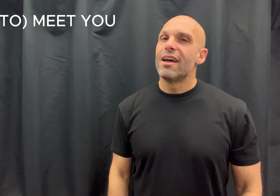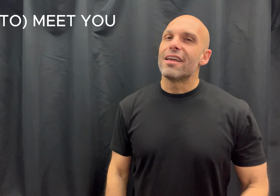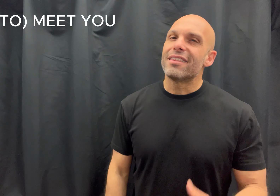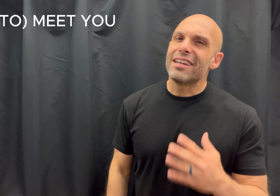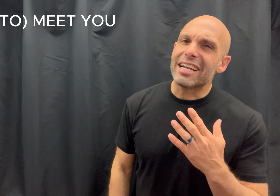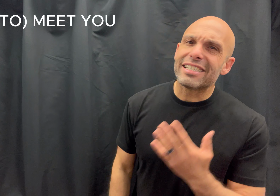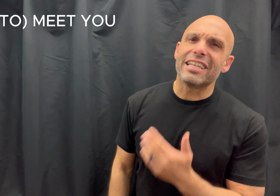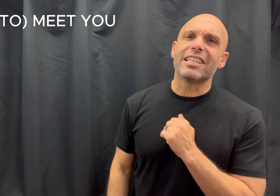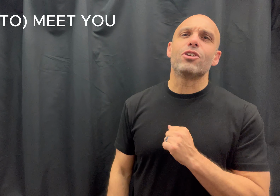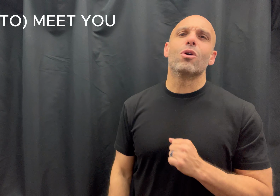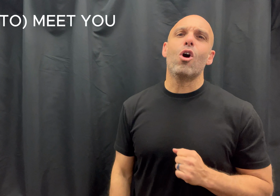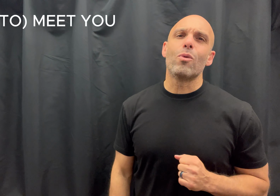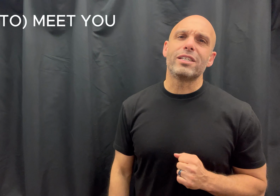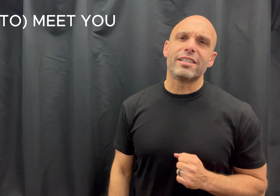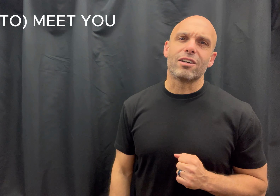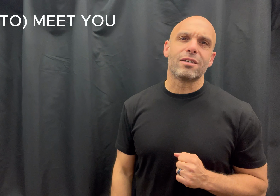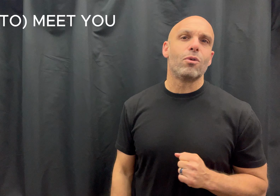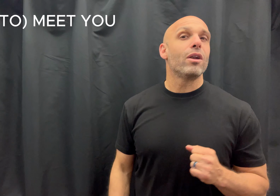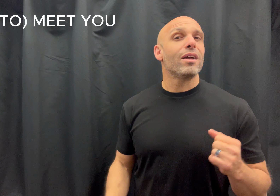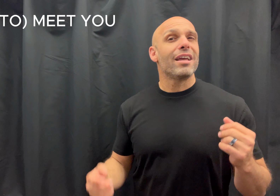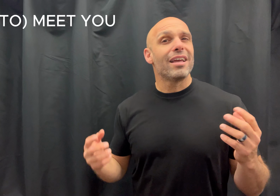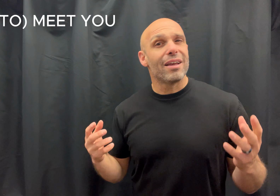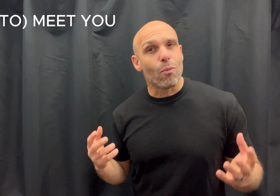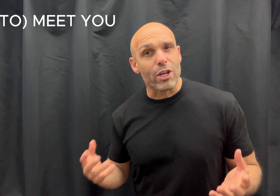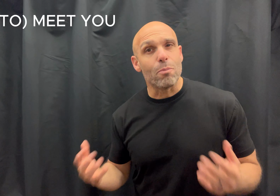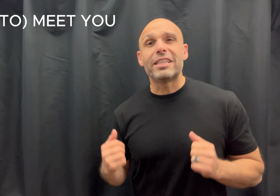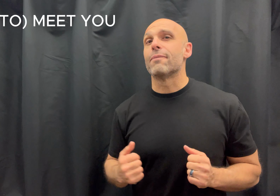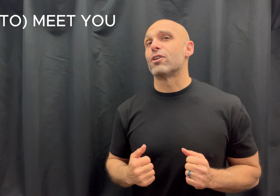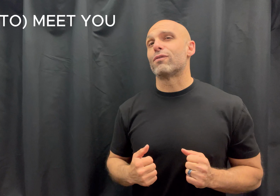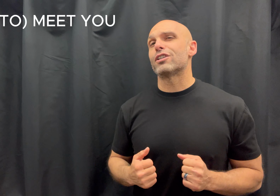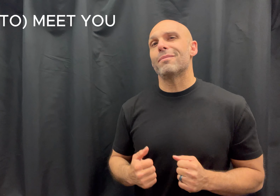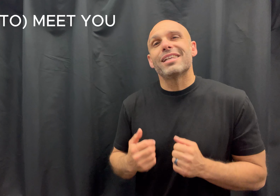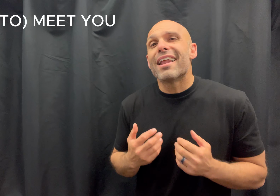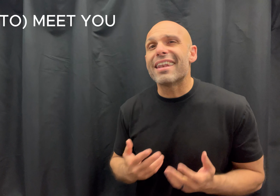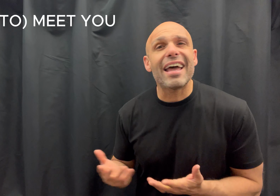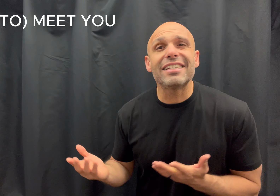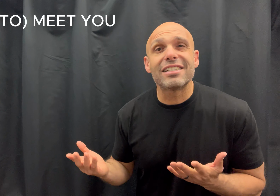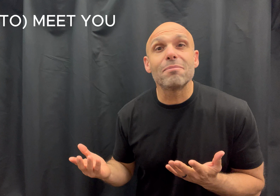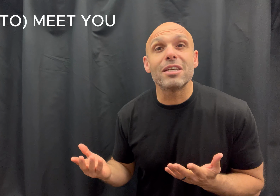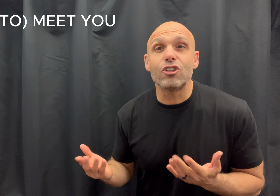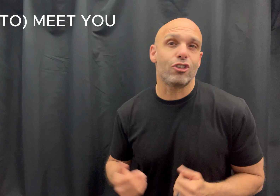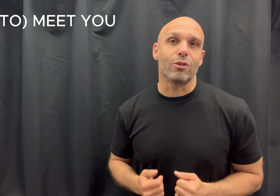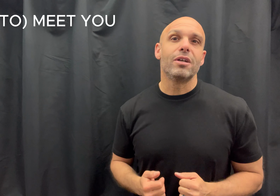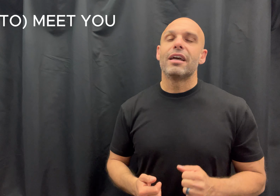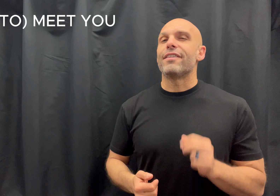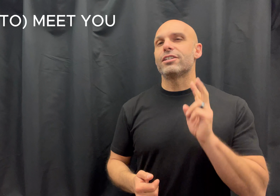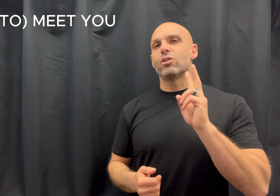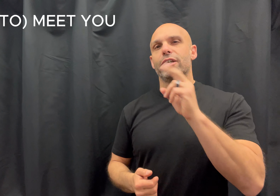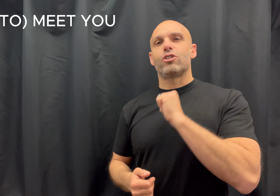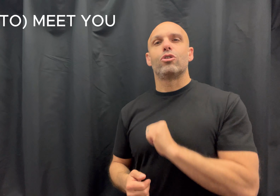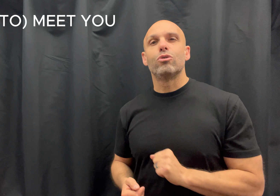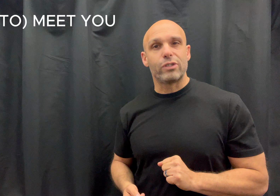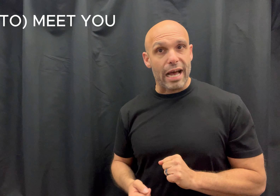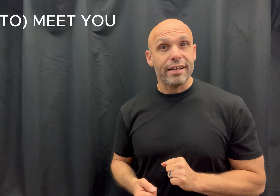The next thing that you always tell someone when you meet them for the first time is nice to meet you. And this is only 2